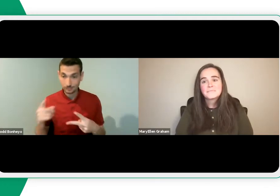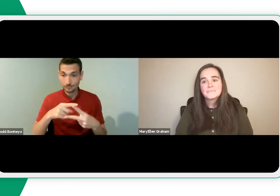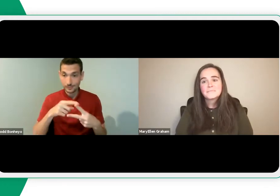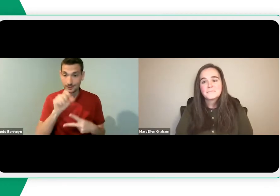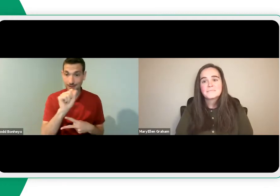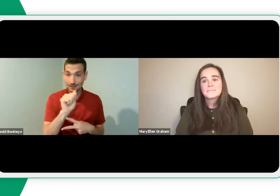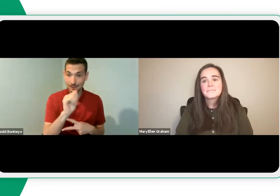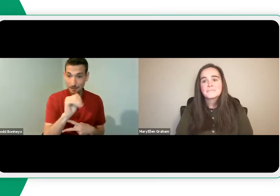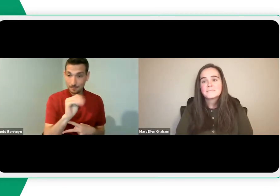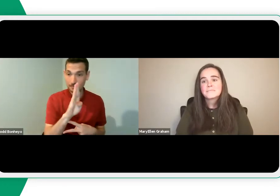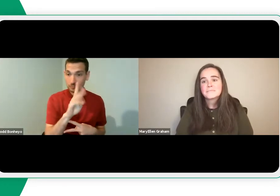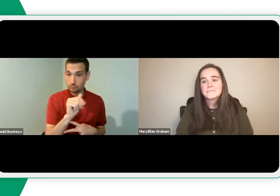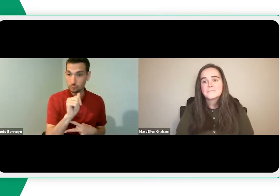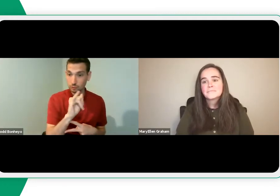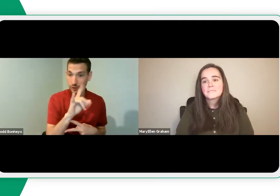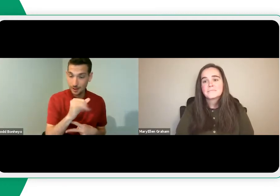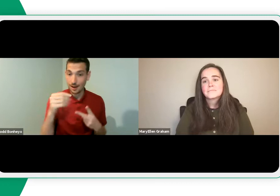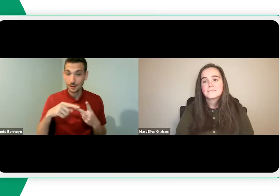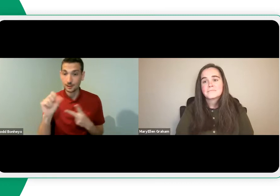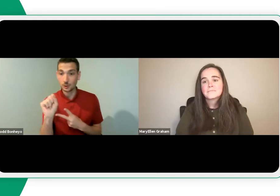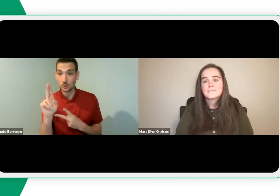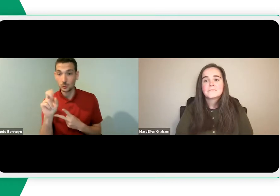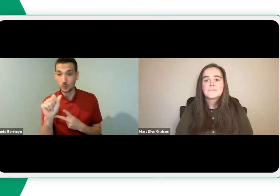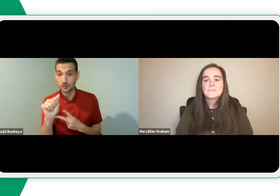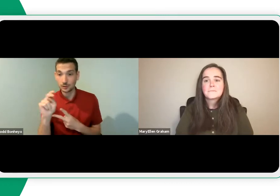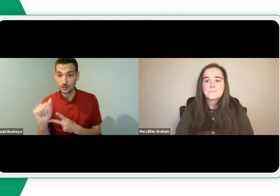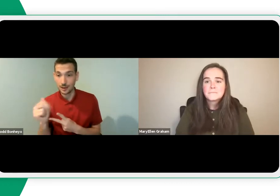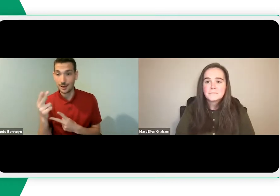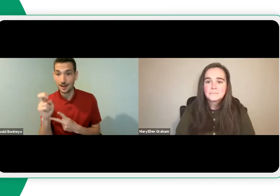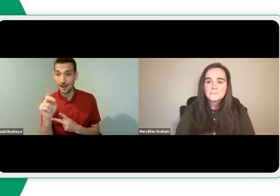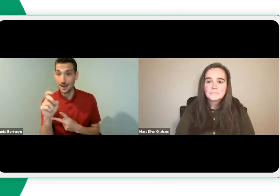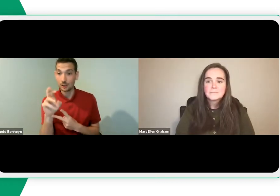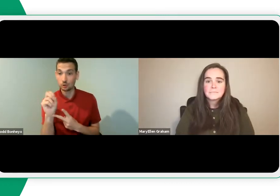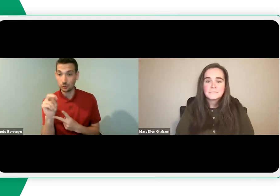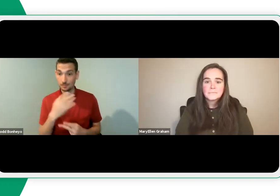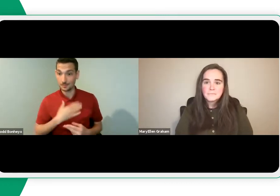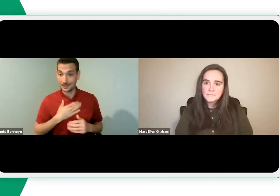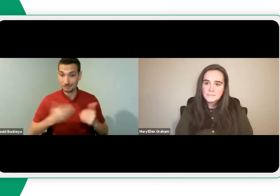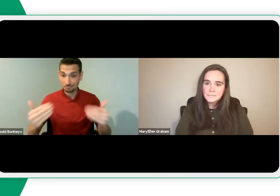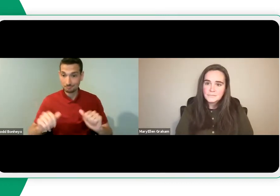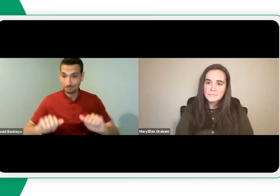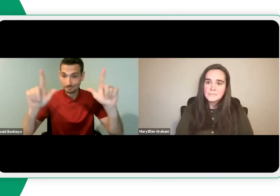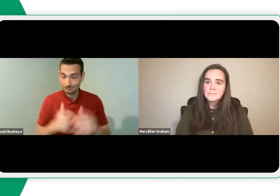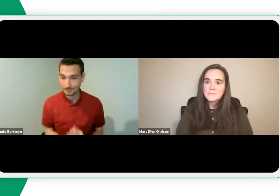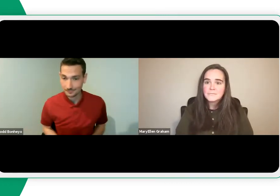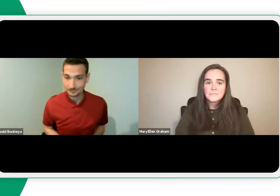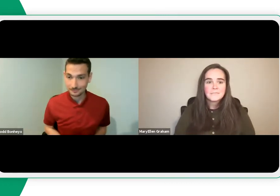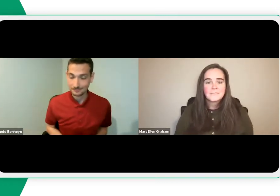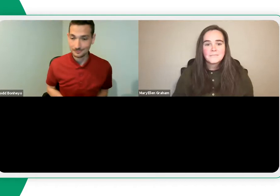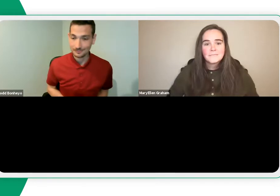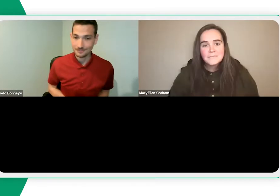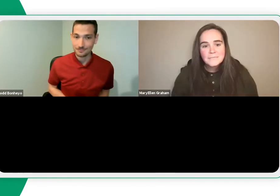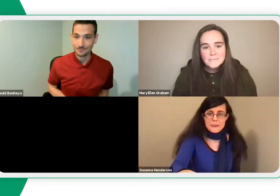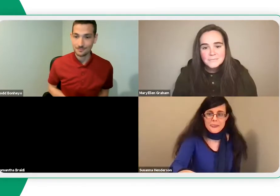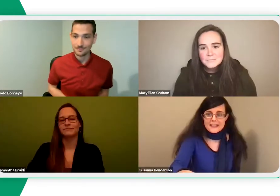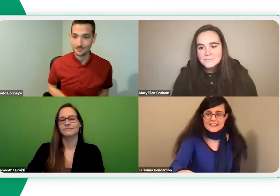guests that will be joining us this evening. We have Sam Brady and we have Susanna Henderson. So if you guys want to